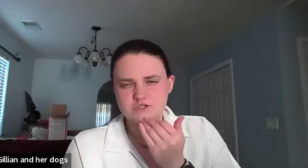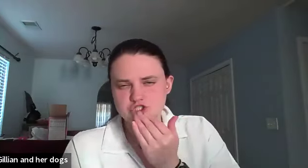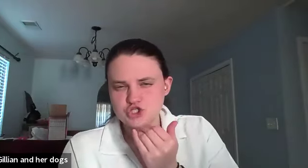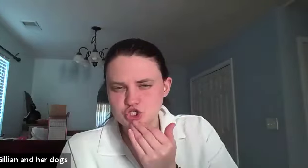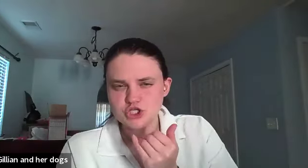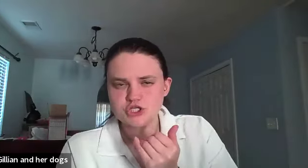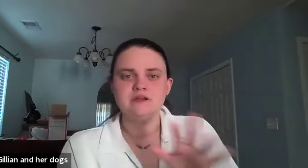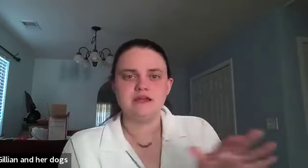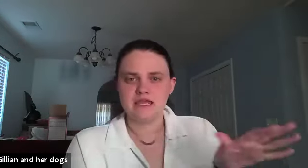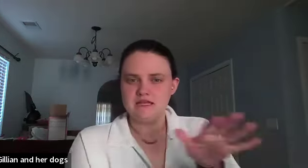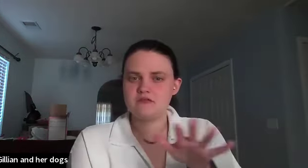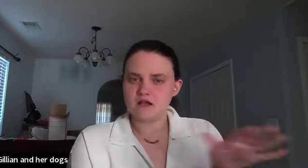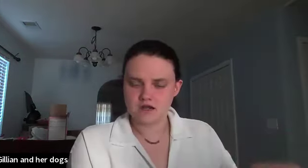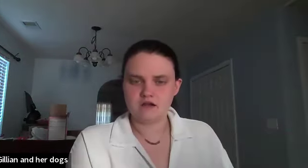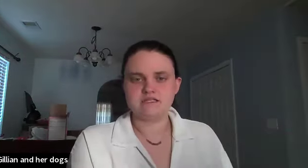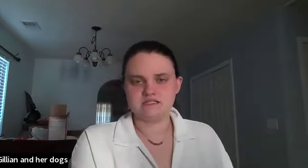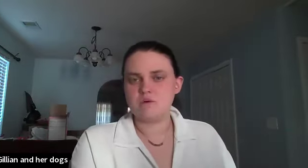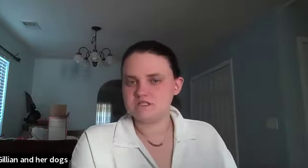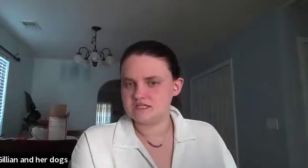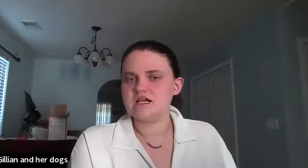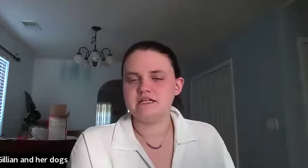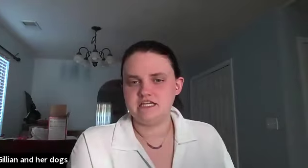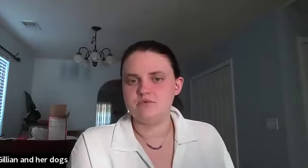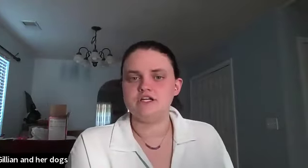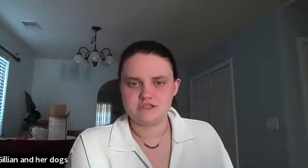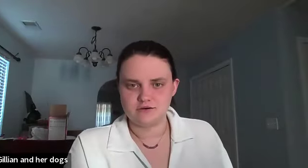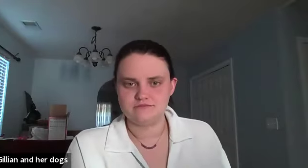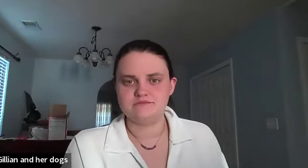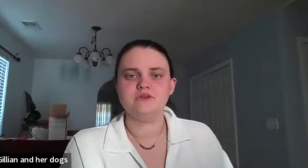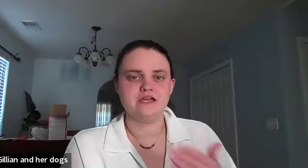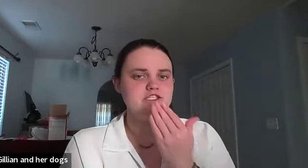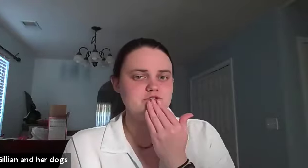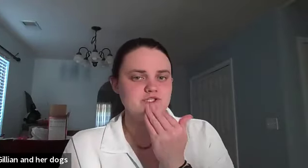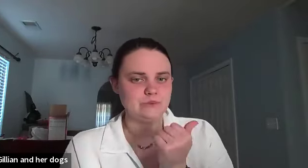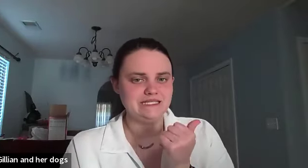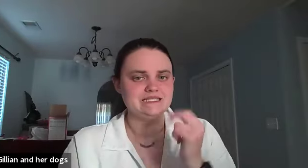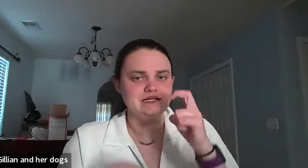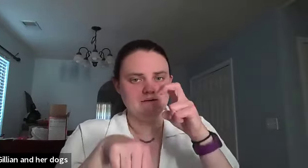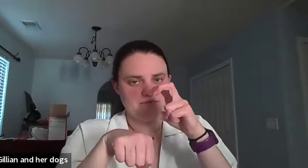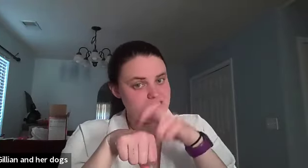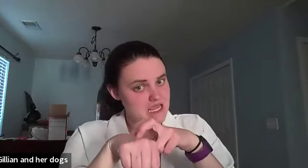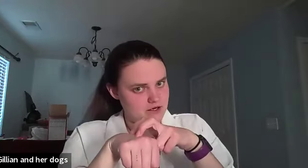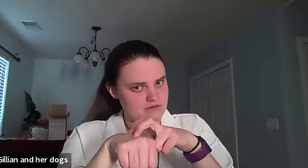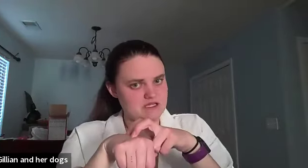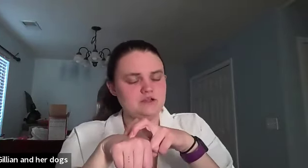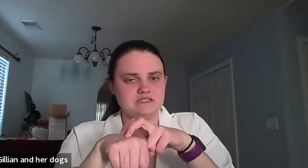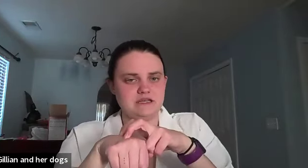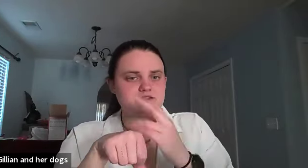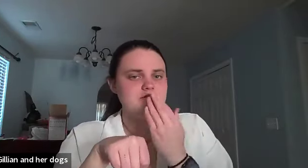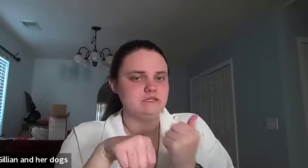is sugar, any of that kind of context, that one does kind of keep on its own. Okay, so sweet potato is how you would say it.